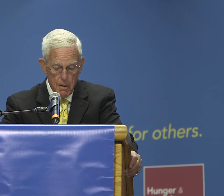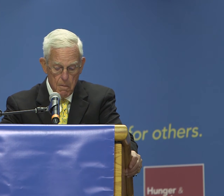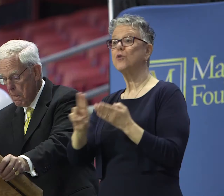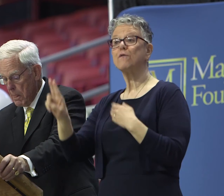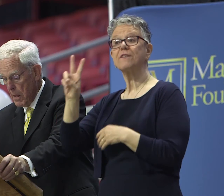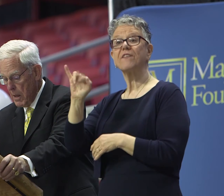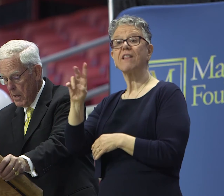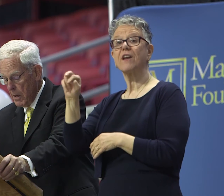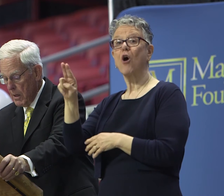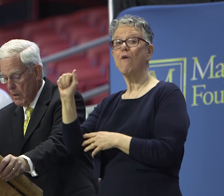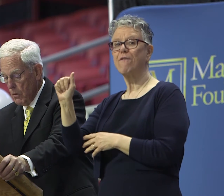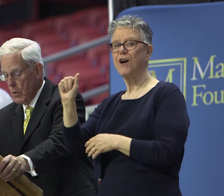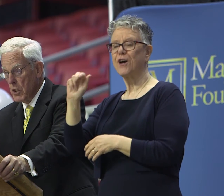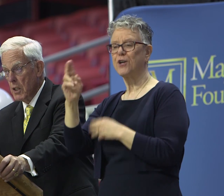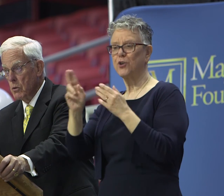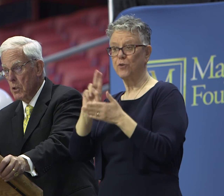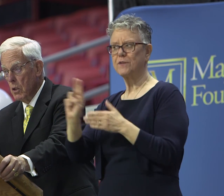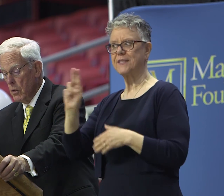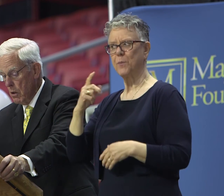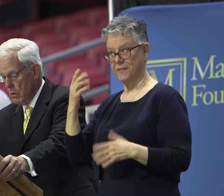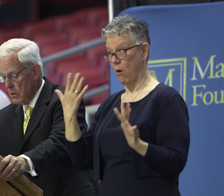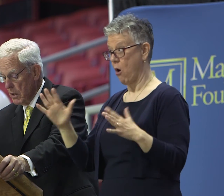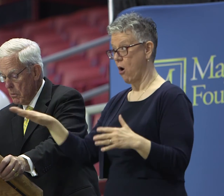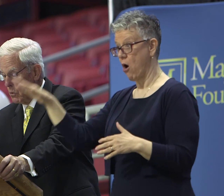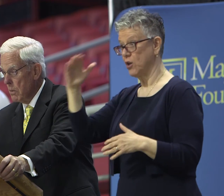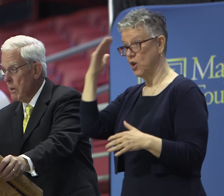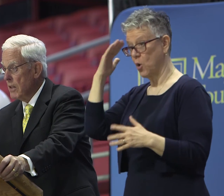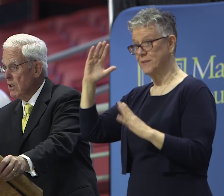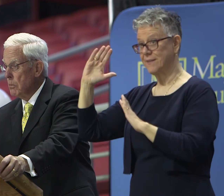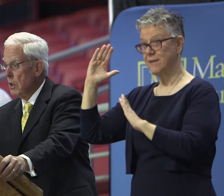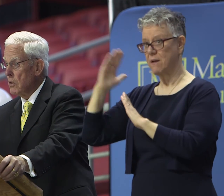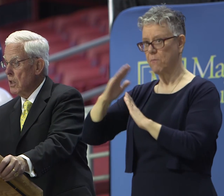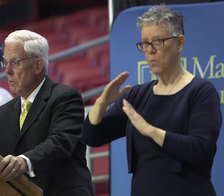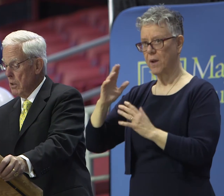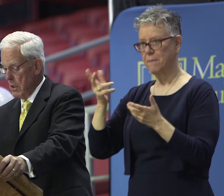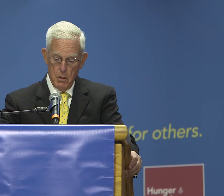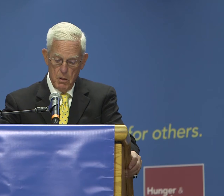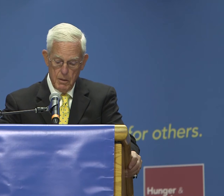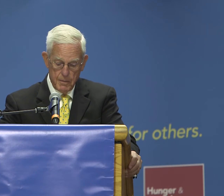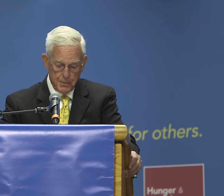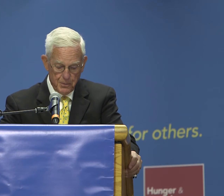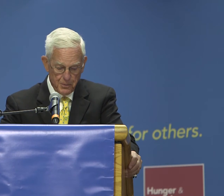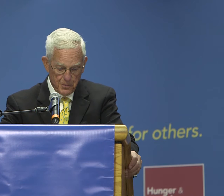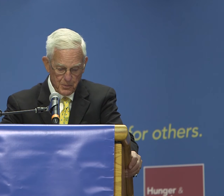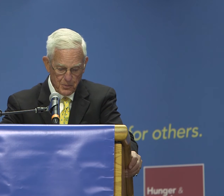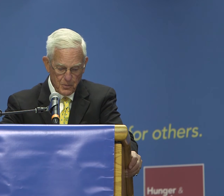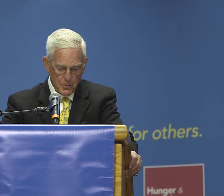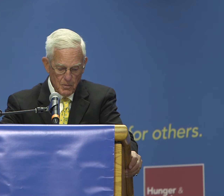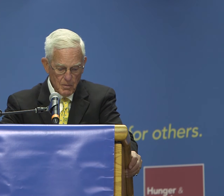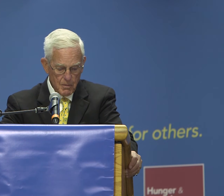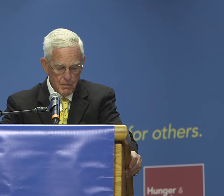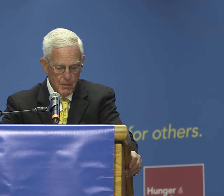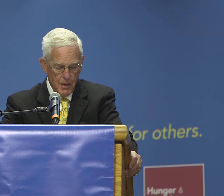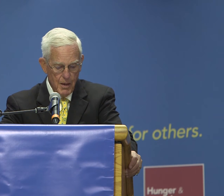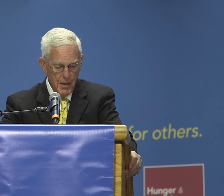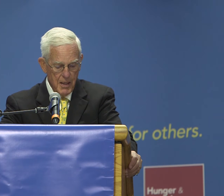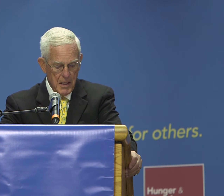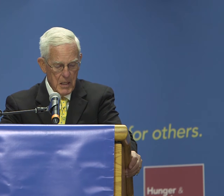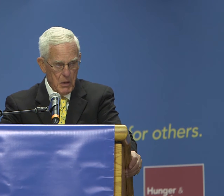University, which, as we all know, is the #1 basketball team in the country.